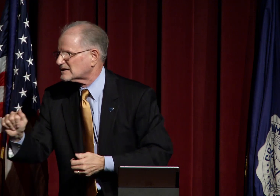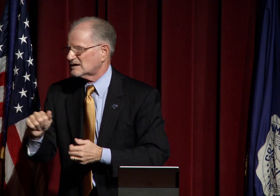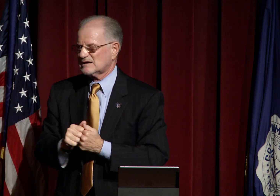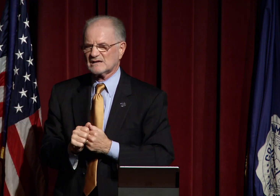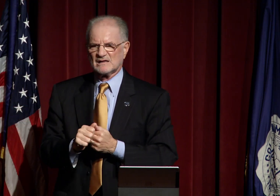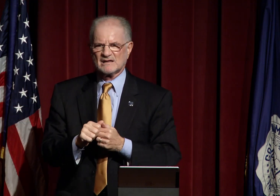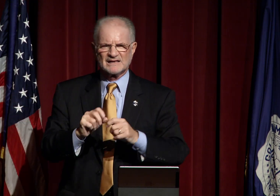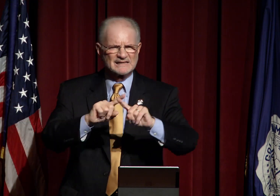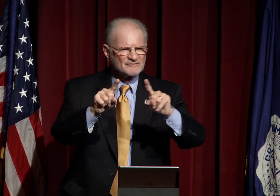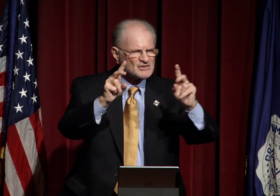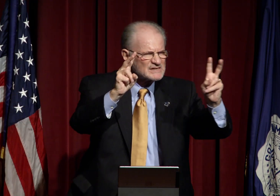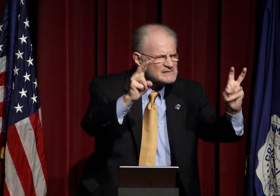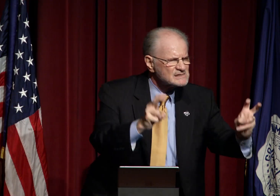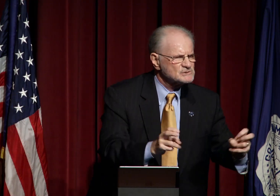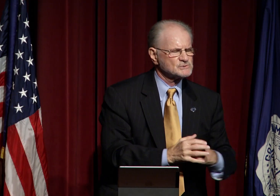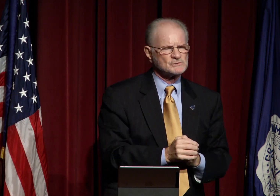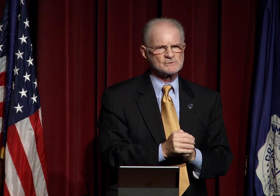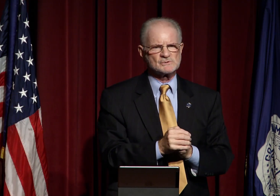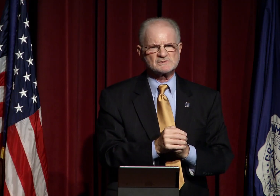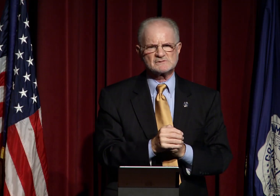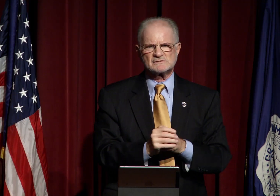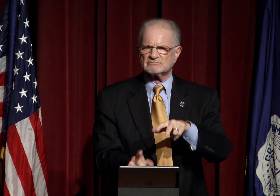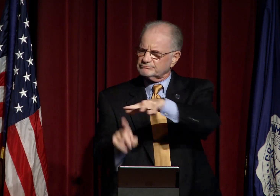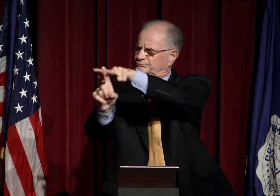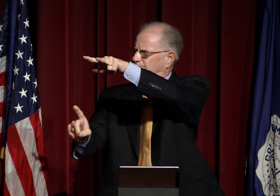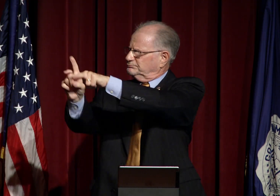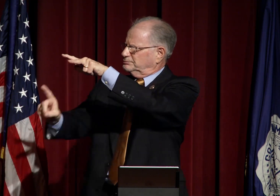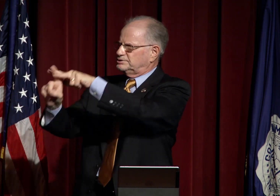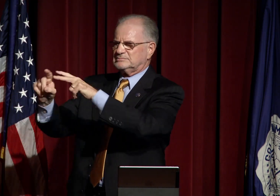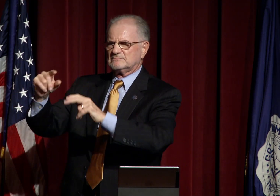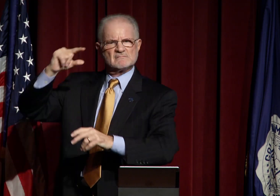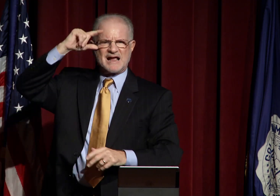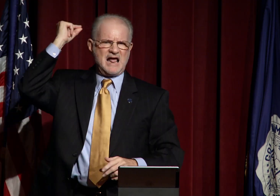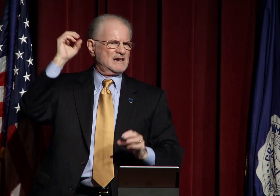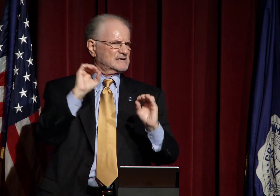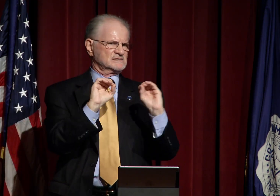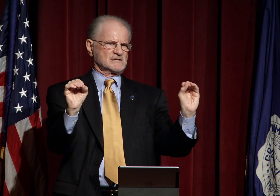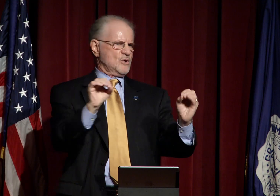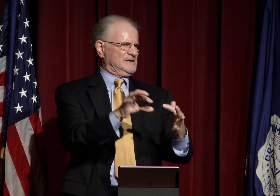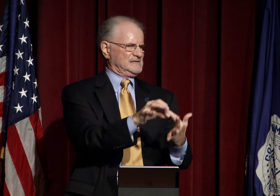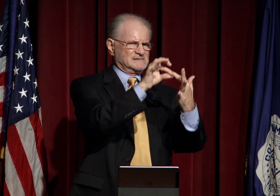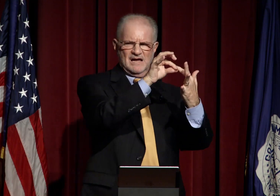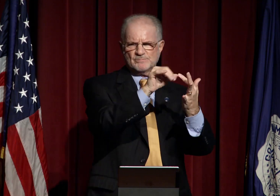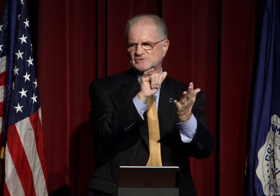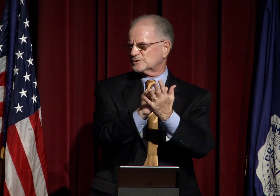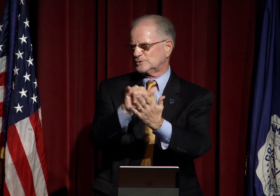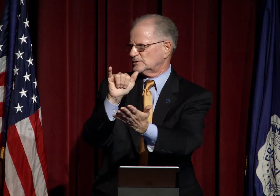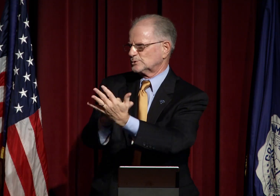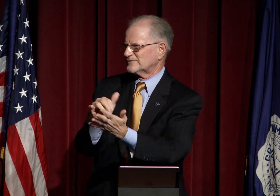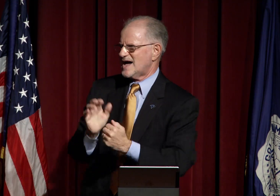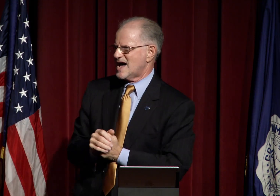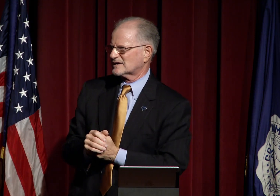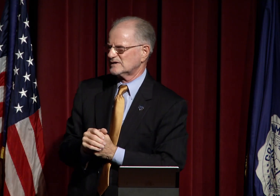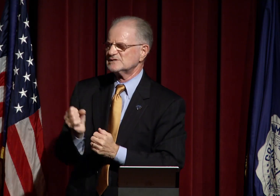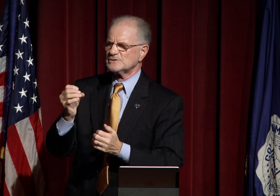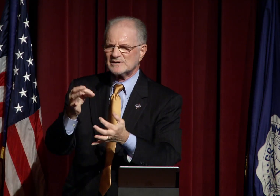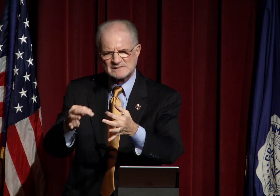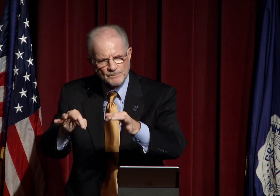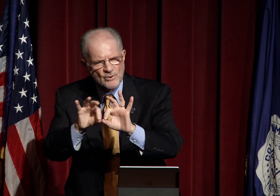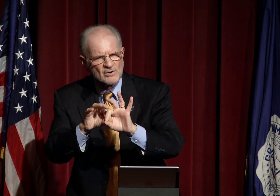the country. Sexual misconduct, and social media has spoken to this. Gallaudet is certainly no exception to